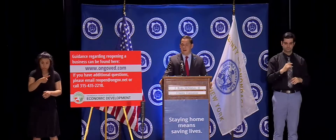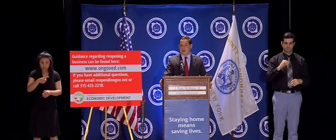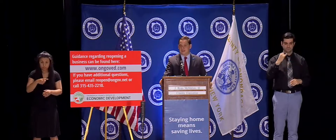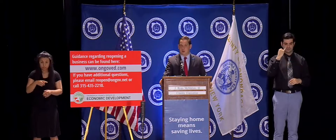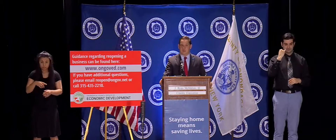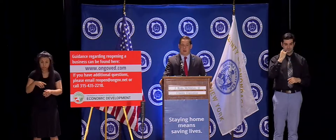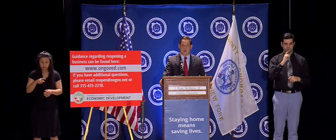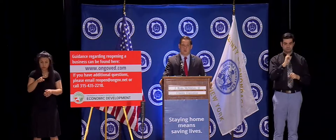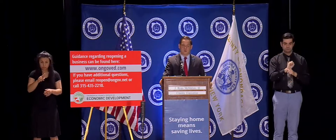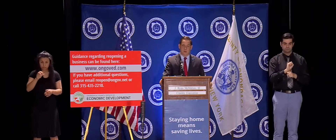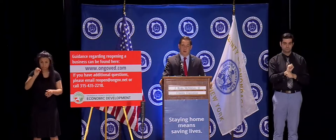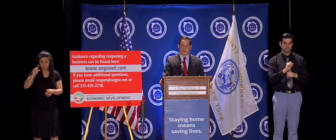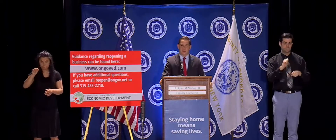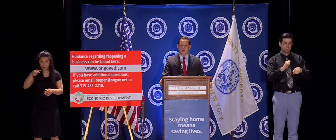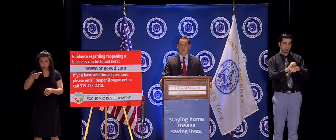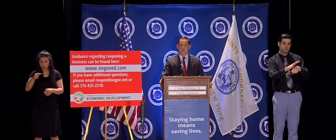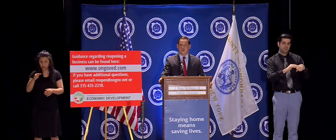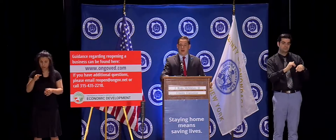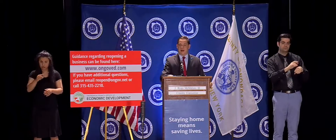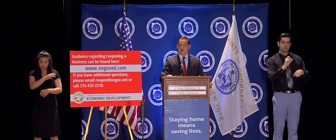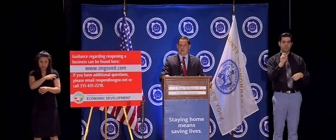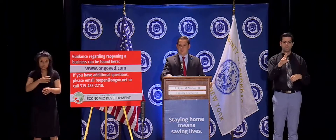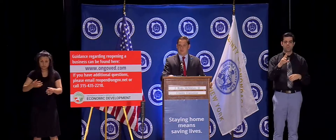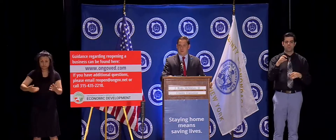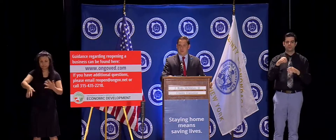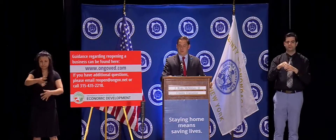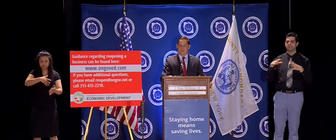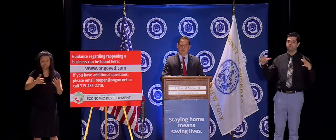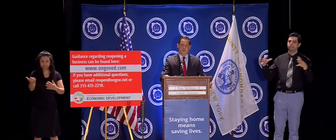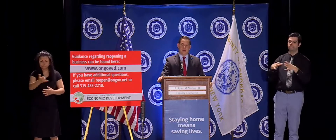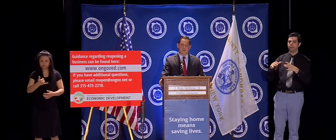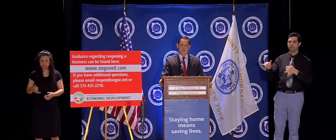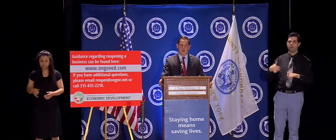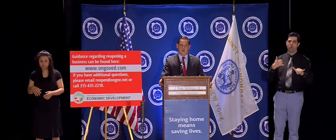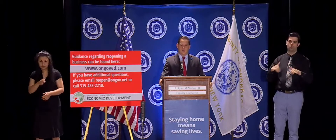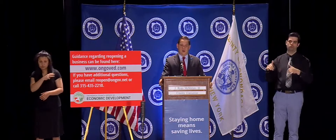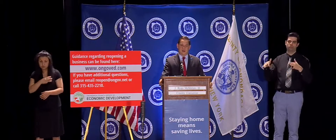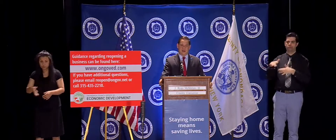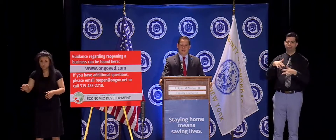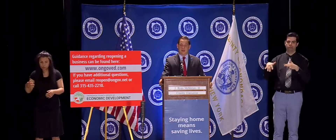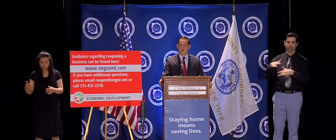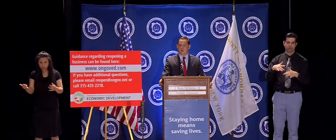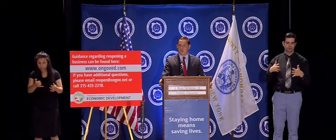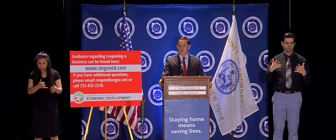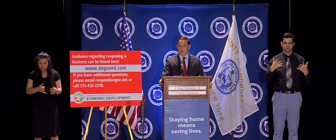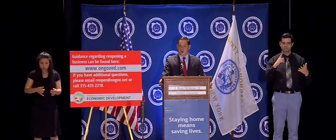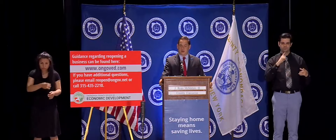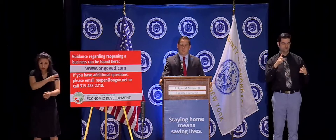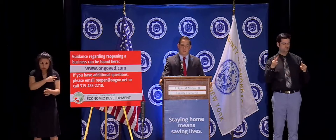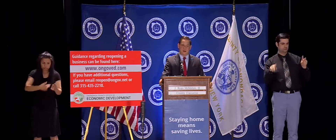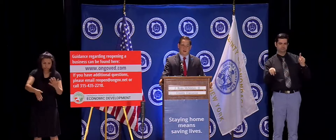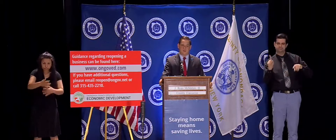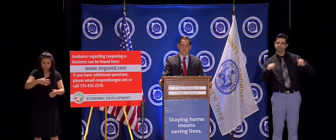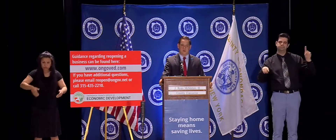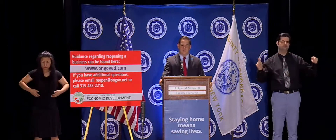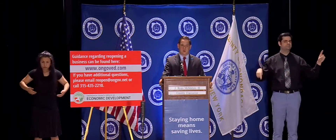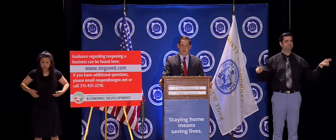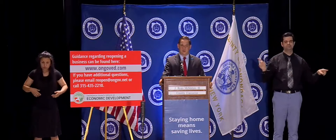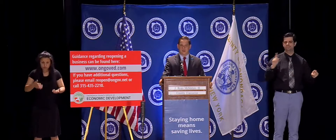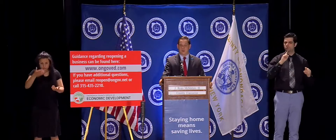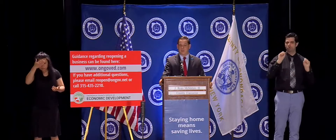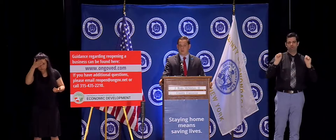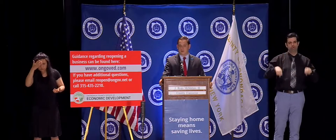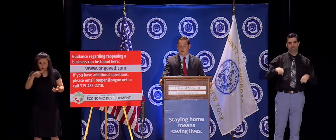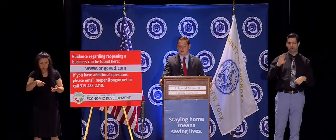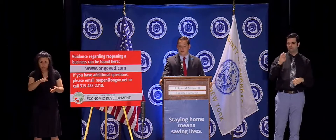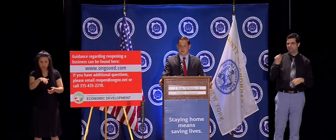an event or a household party. We find out that information. And so that tells you a story. And if one of those stories